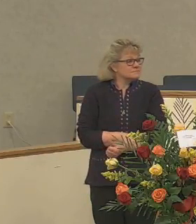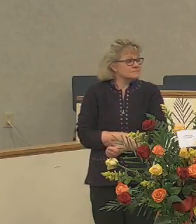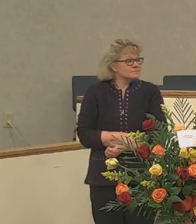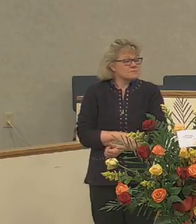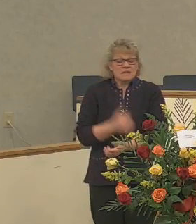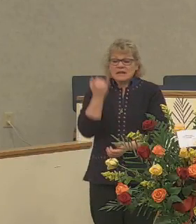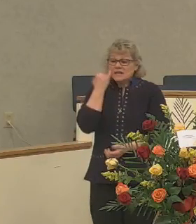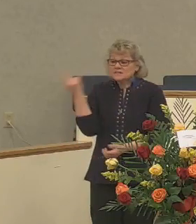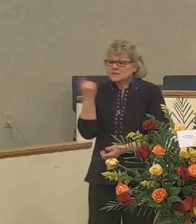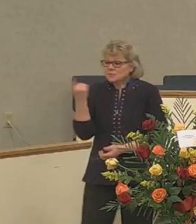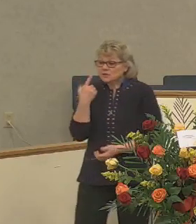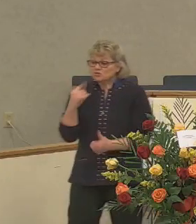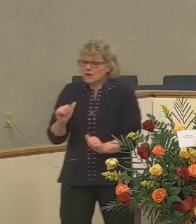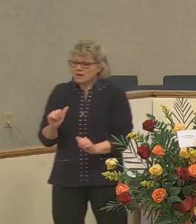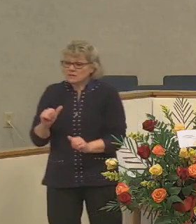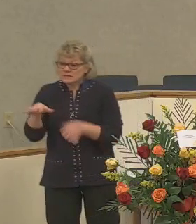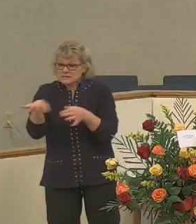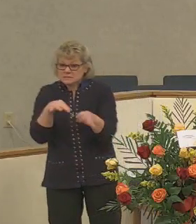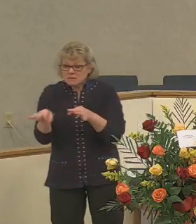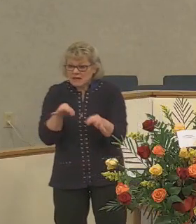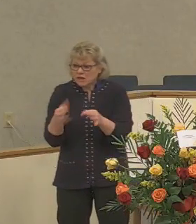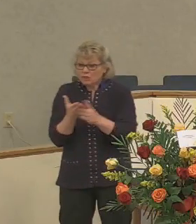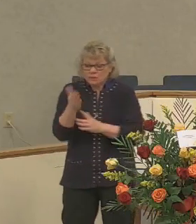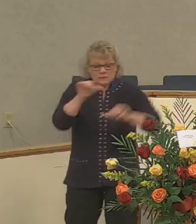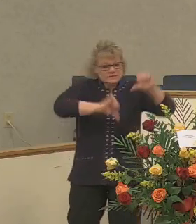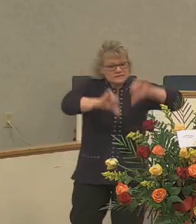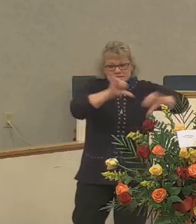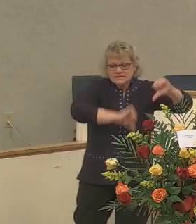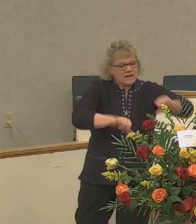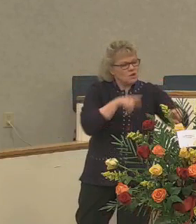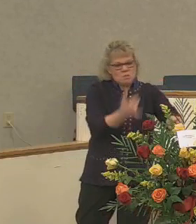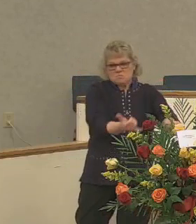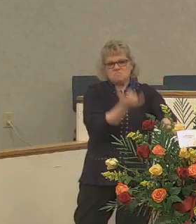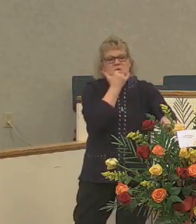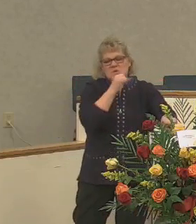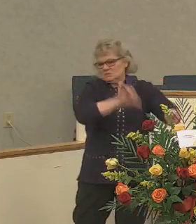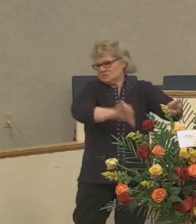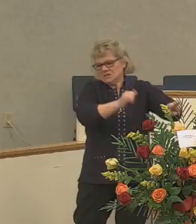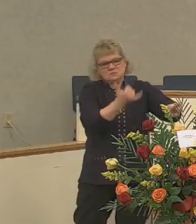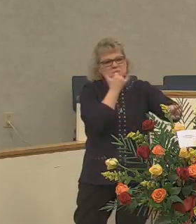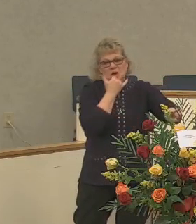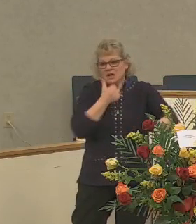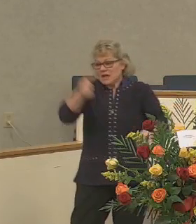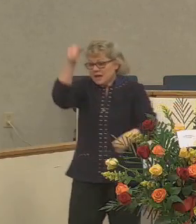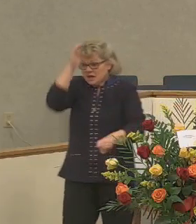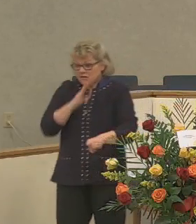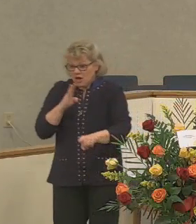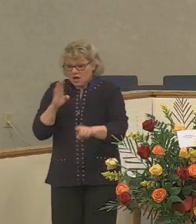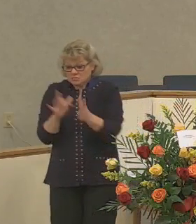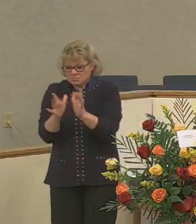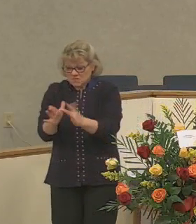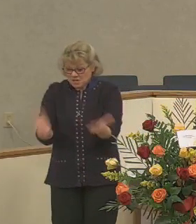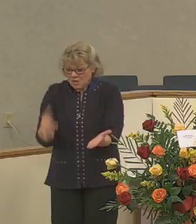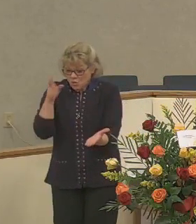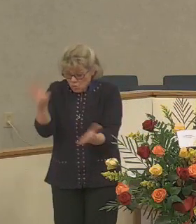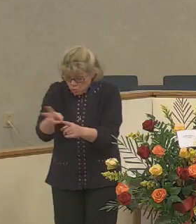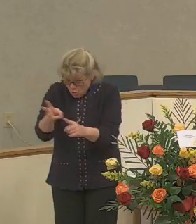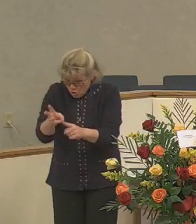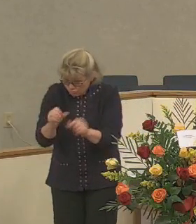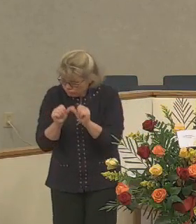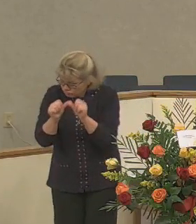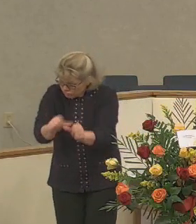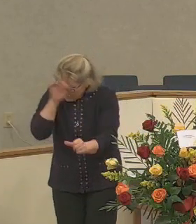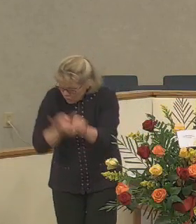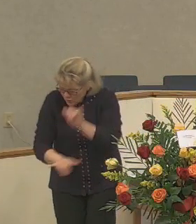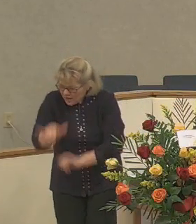If someone tried to explain it away through science, well, they're wrong. God's word endures forever, period.